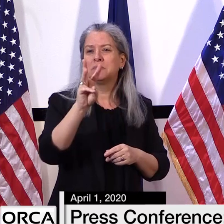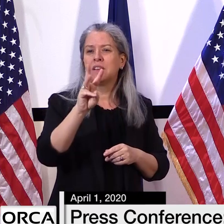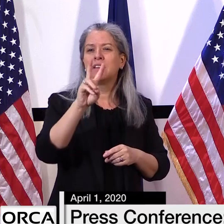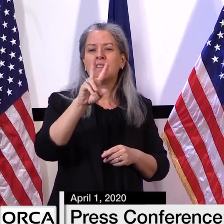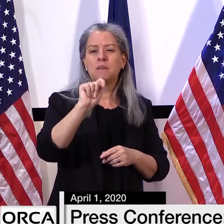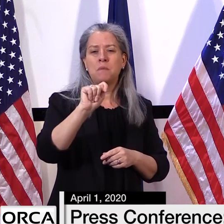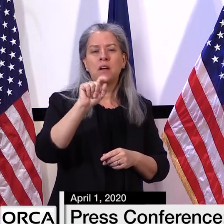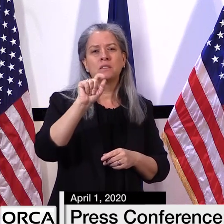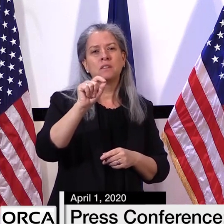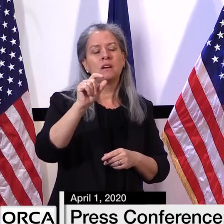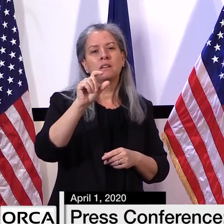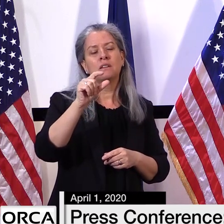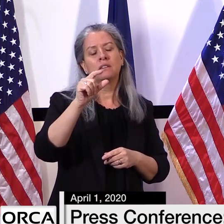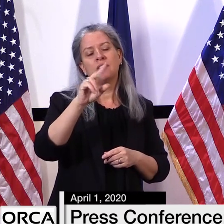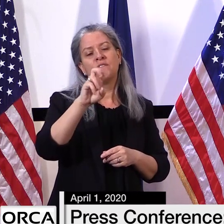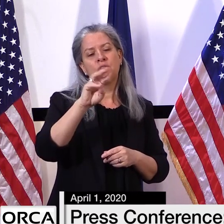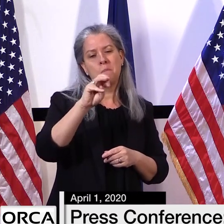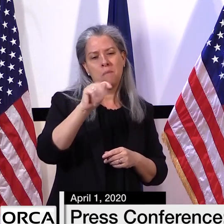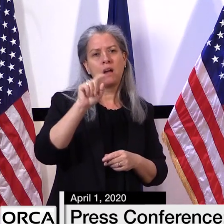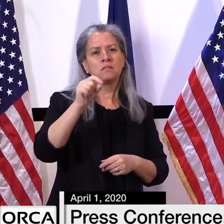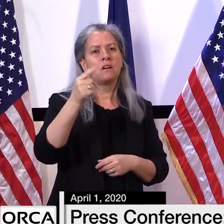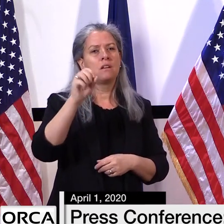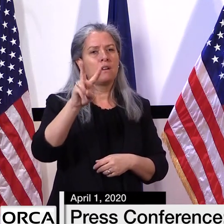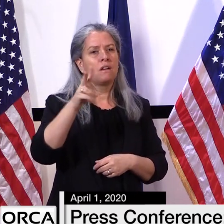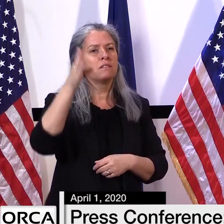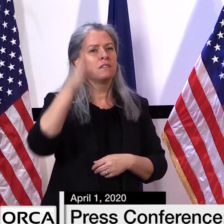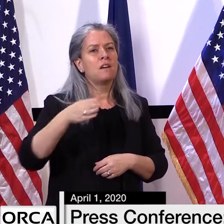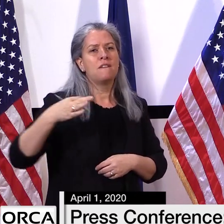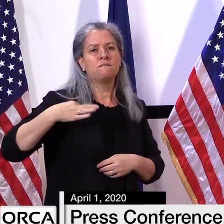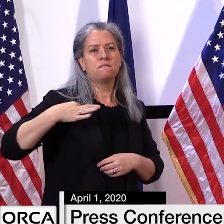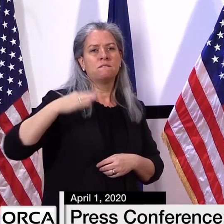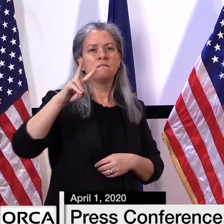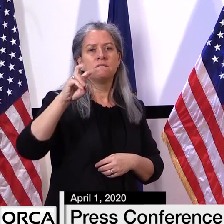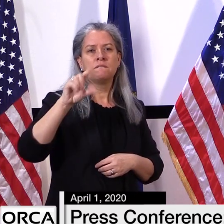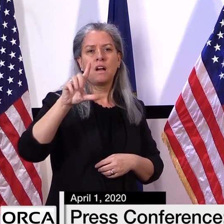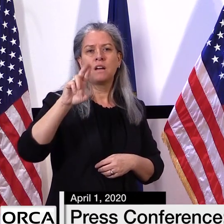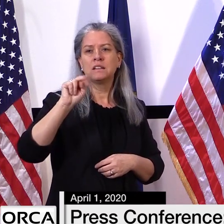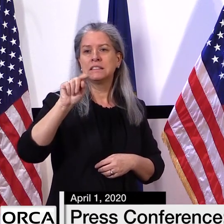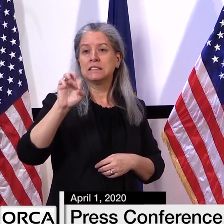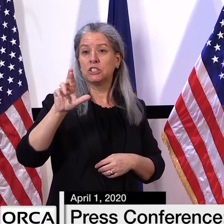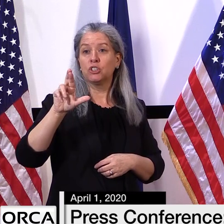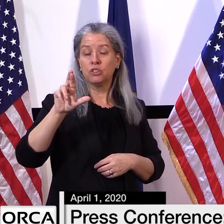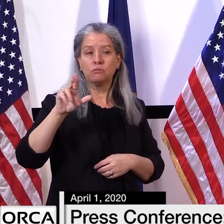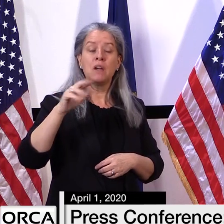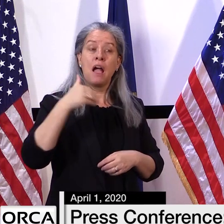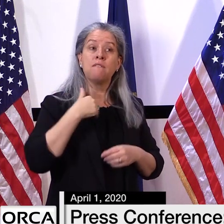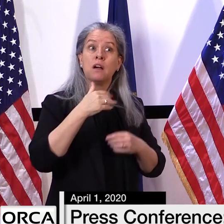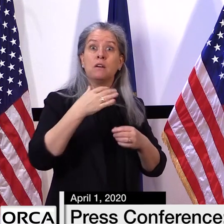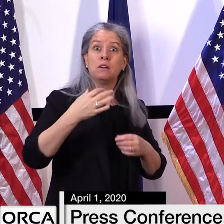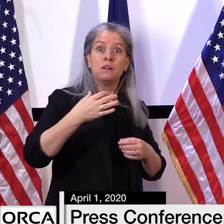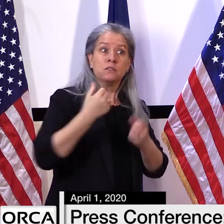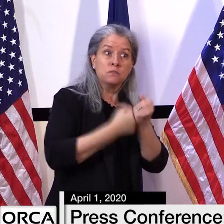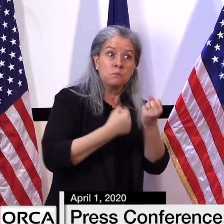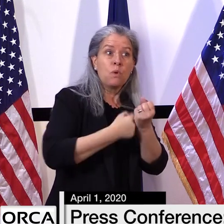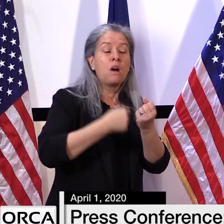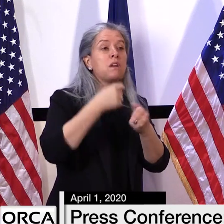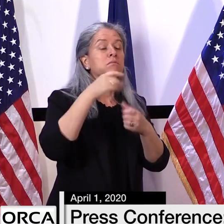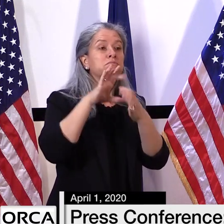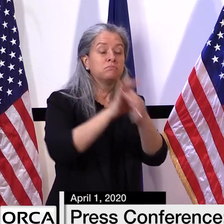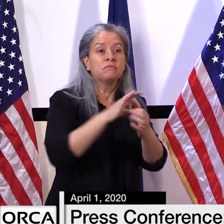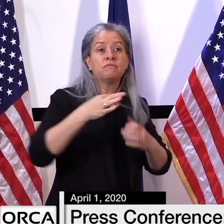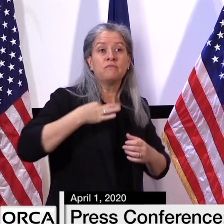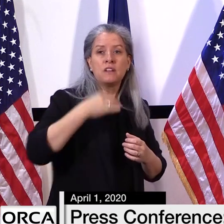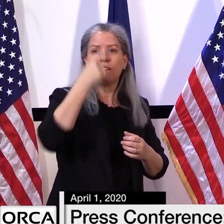vermont.gov/volunteer. And others who are just looking for ways to help can also visit this page to sign up to support their neighbors in